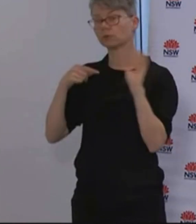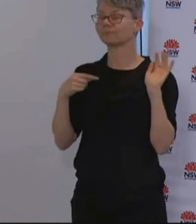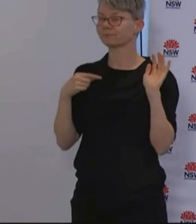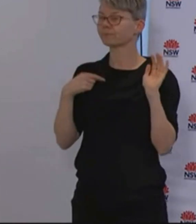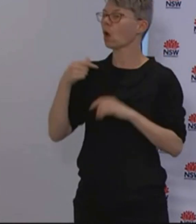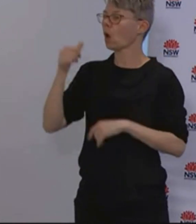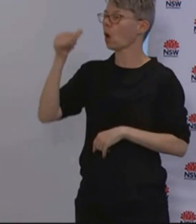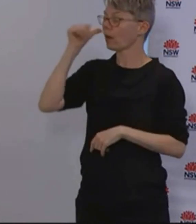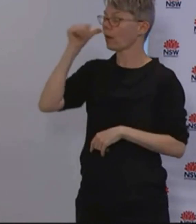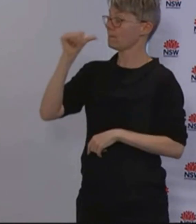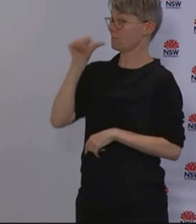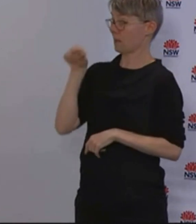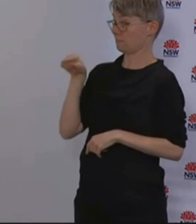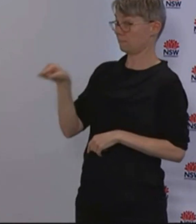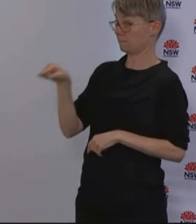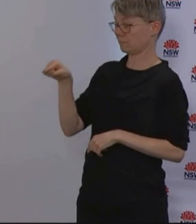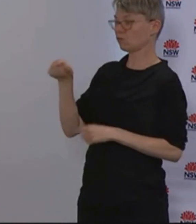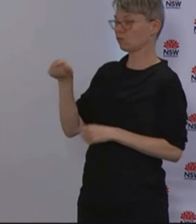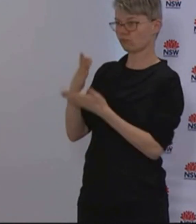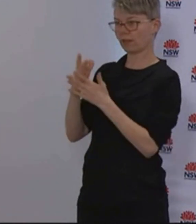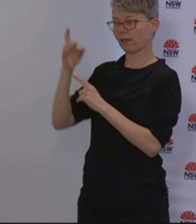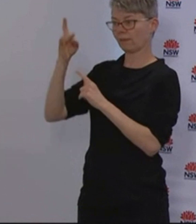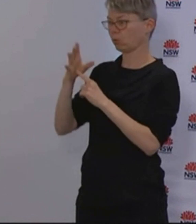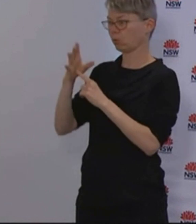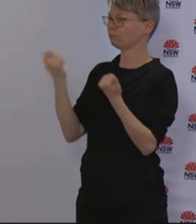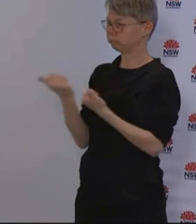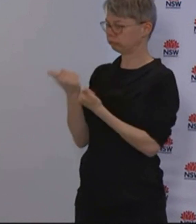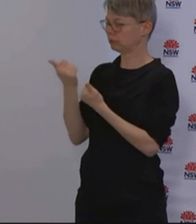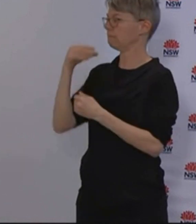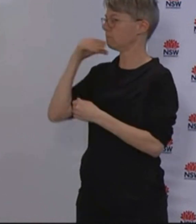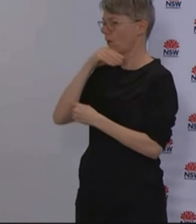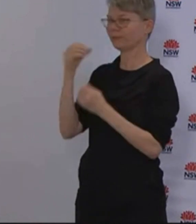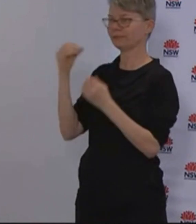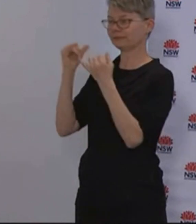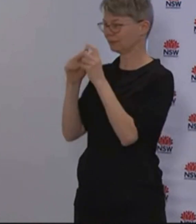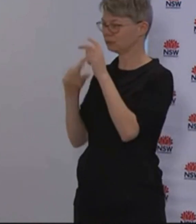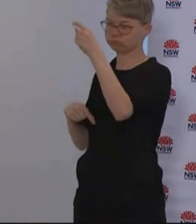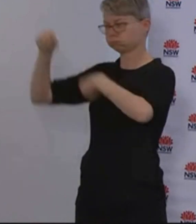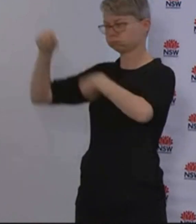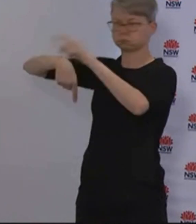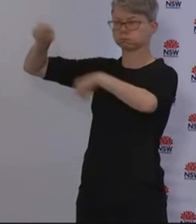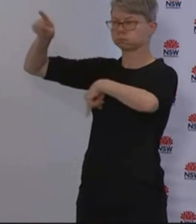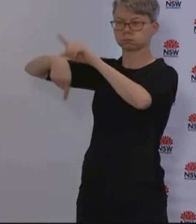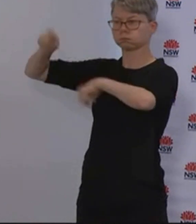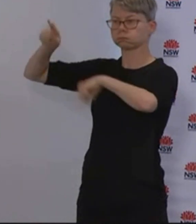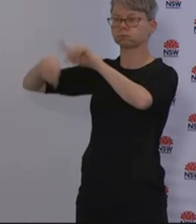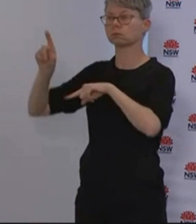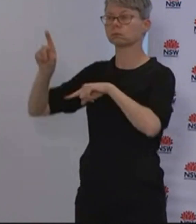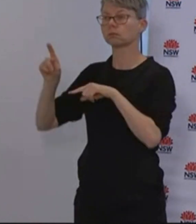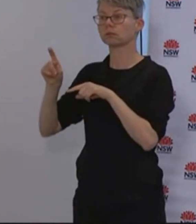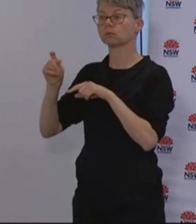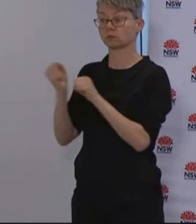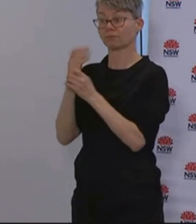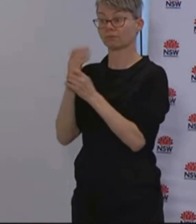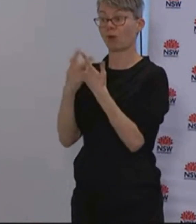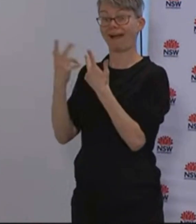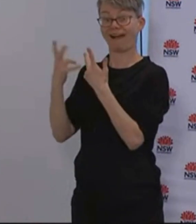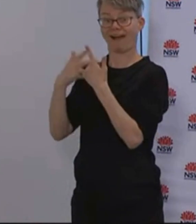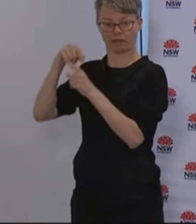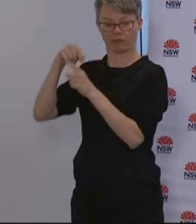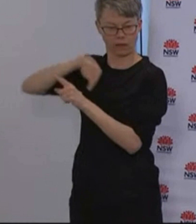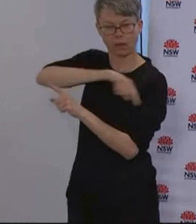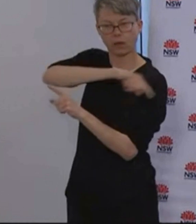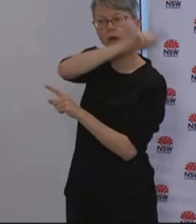transit routes, we have been working with our colleagues in other states and territories to ensure that they're aware